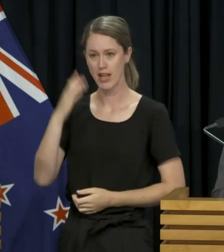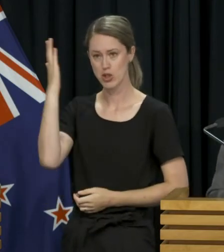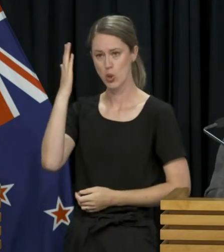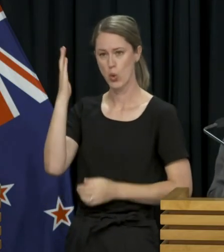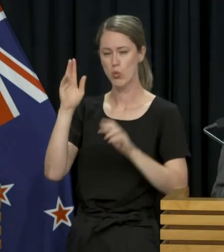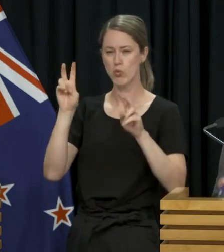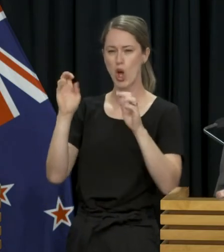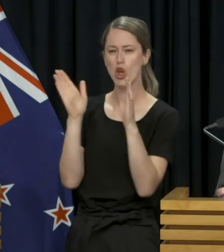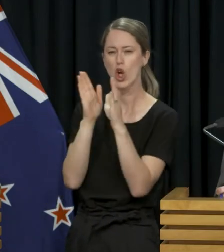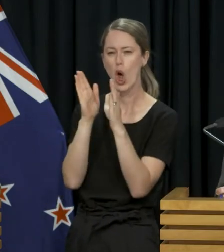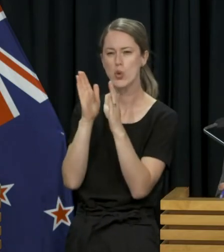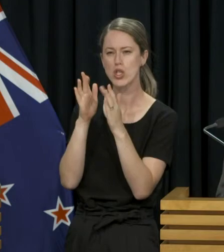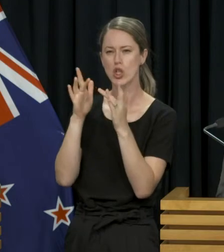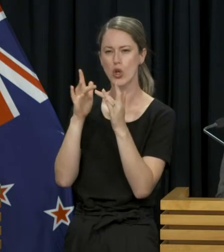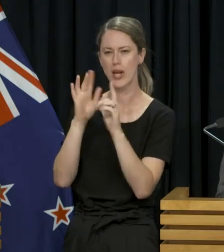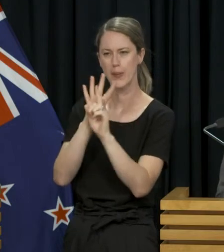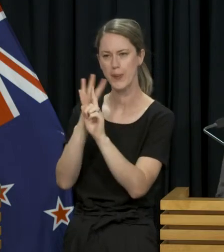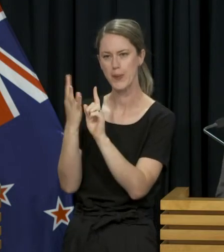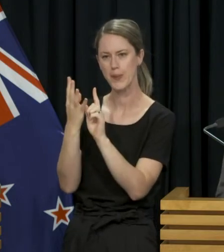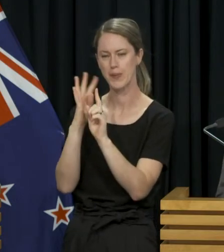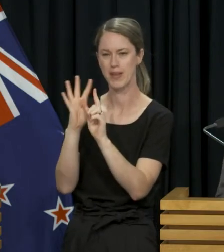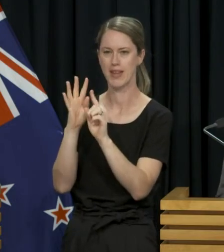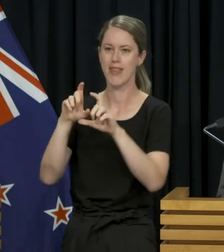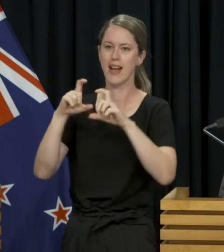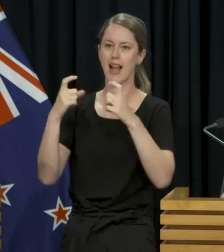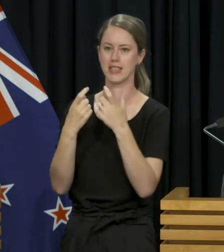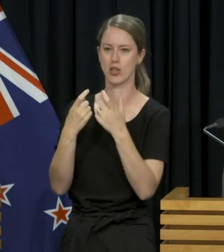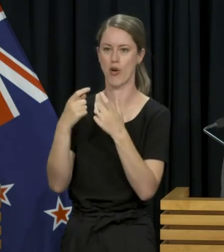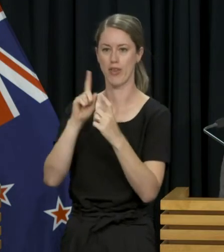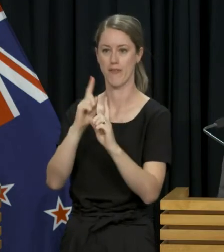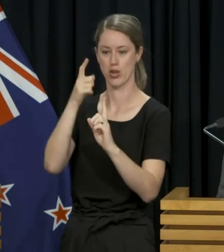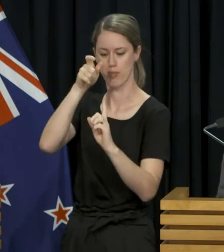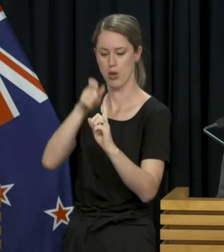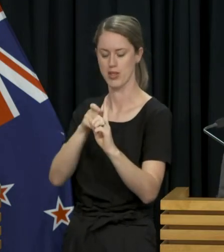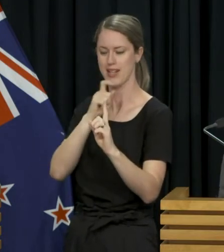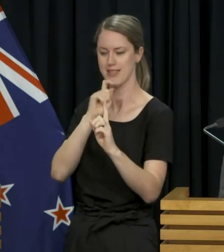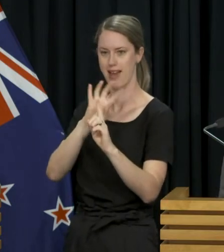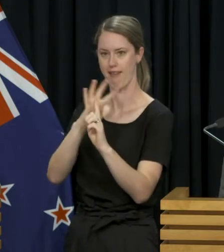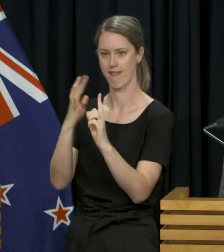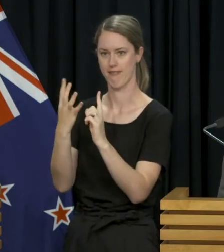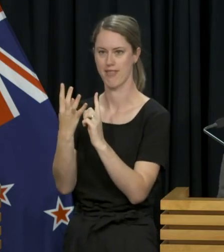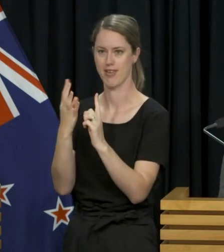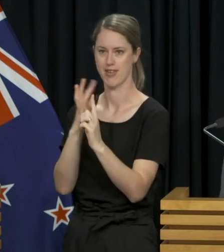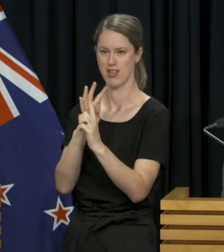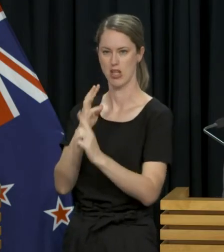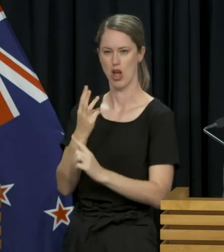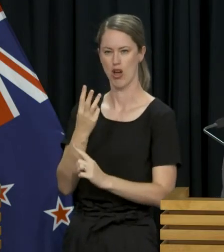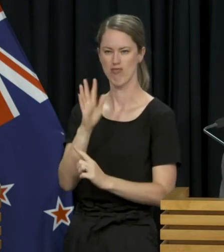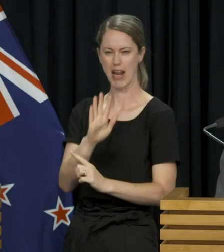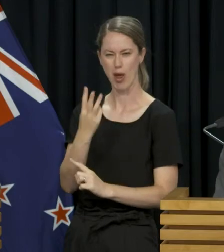that is the ones who are the classmates of our initial case and staff who were involved in teaching that class, are